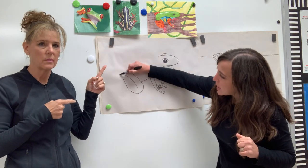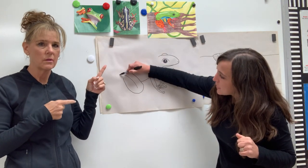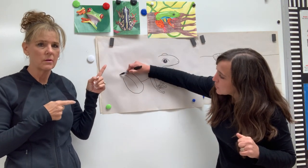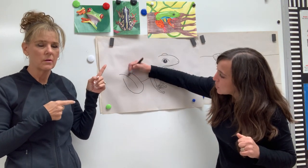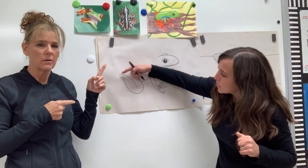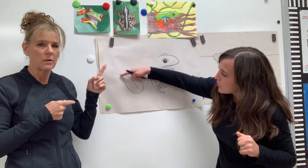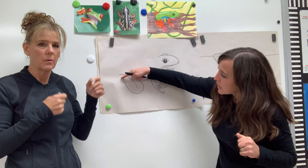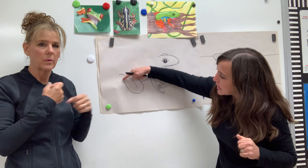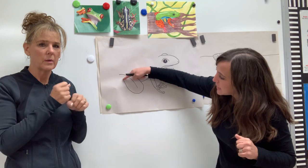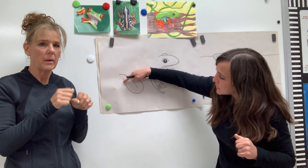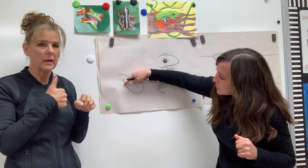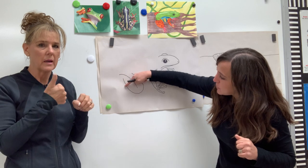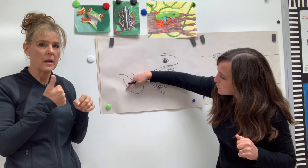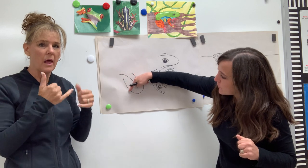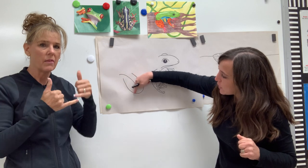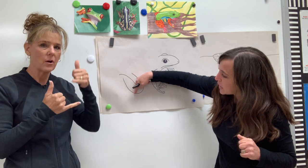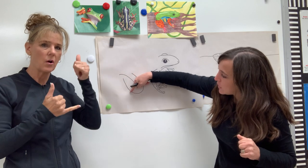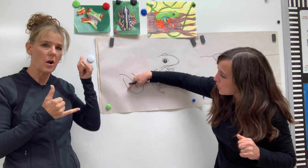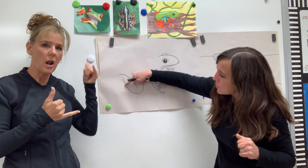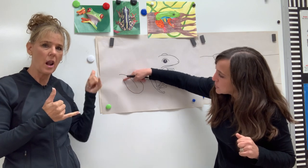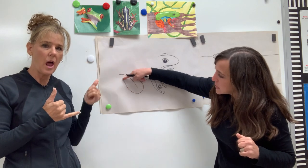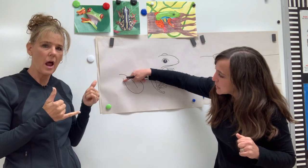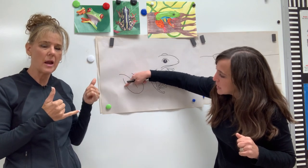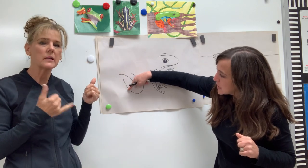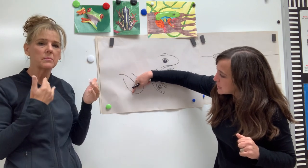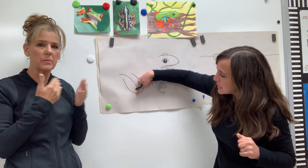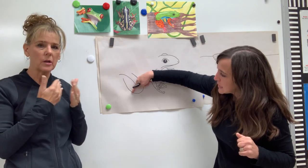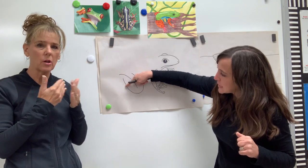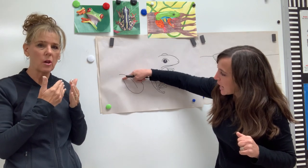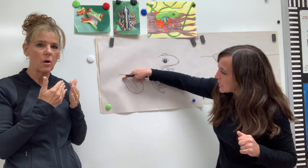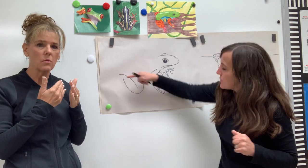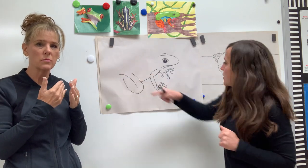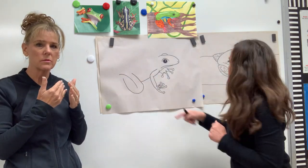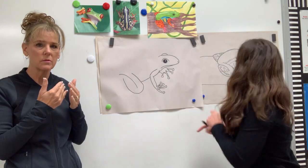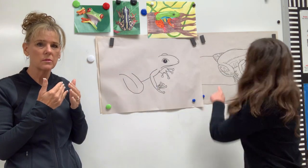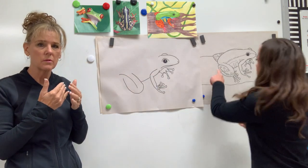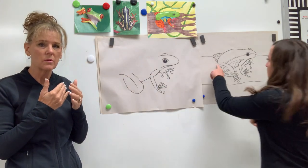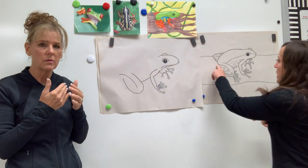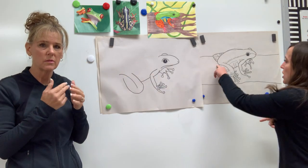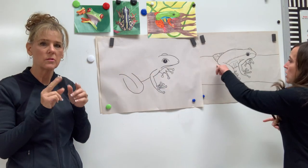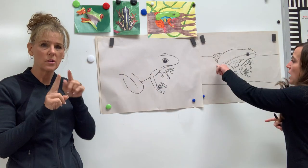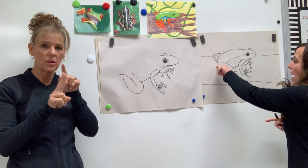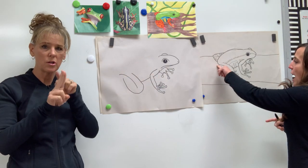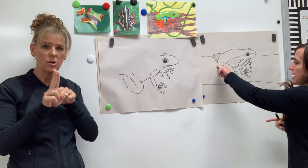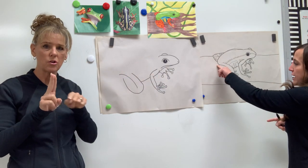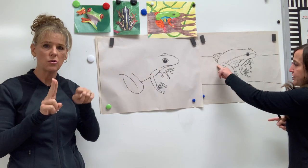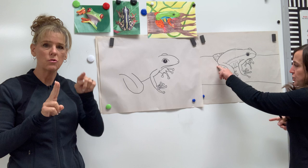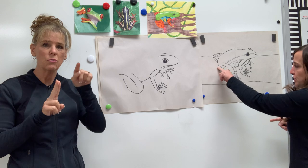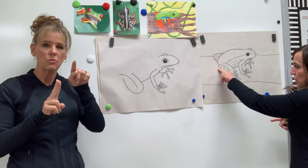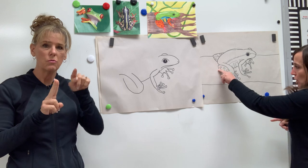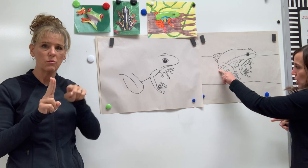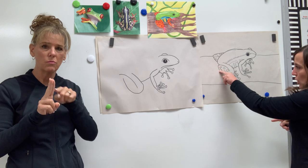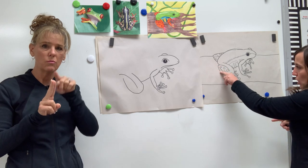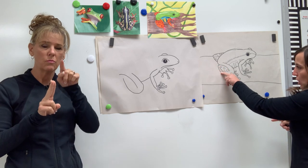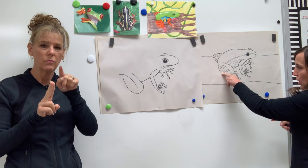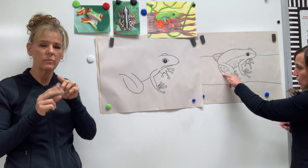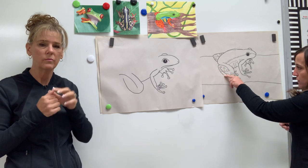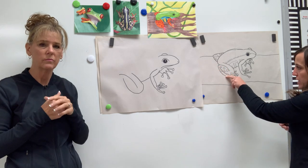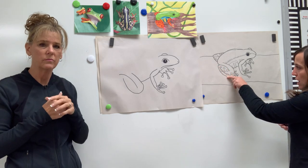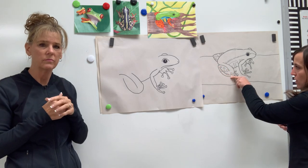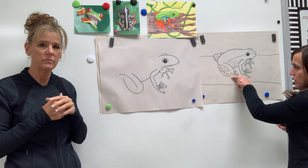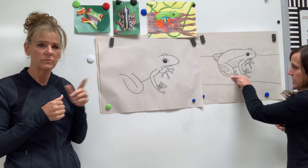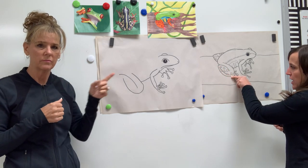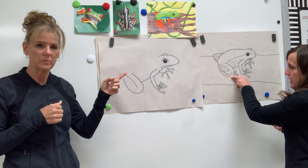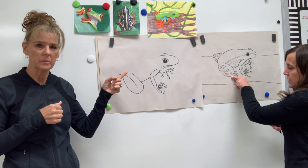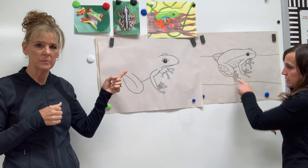make another curve line. It's gonna be very close to this side of the U right here, and it's just gonna